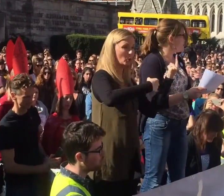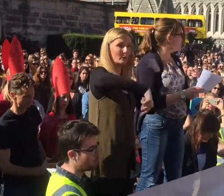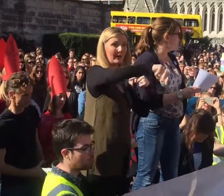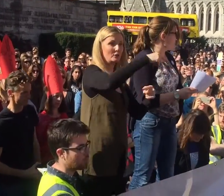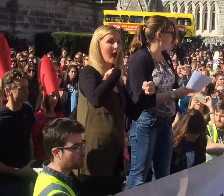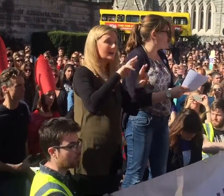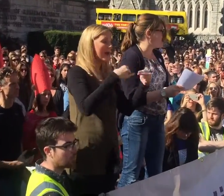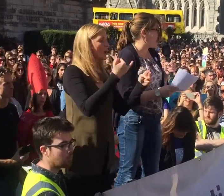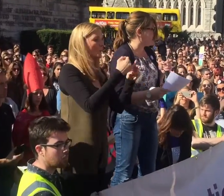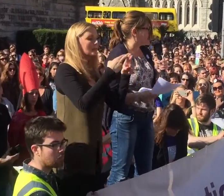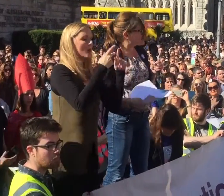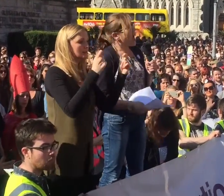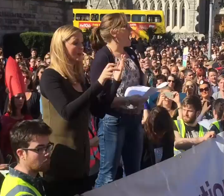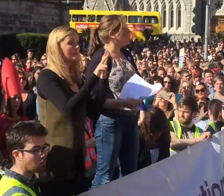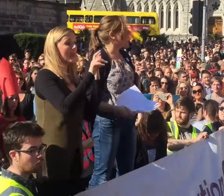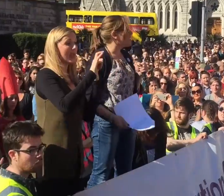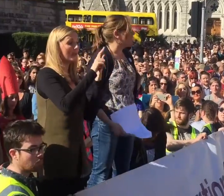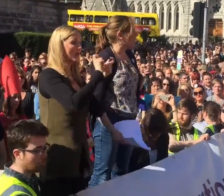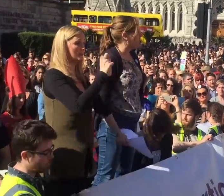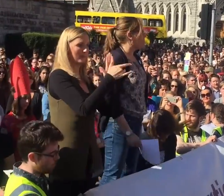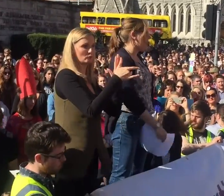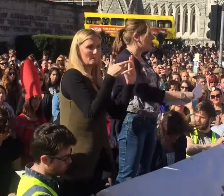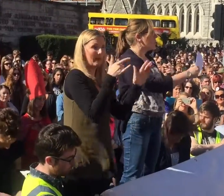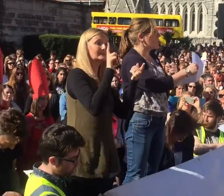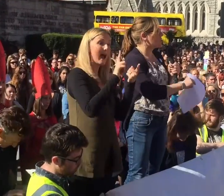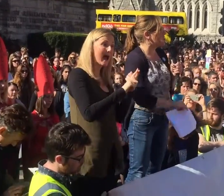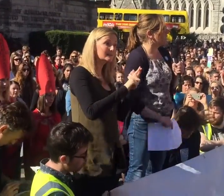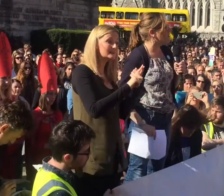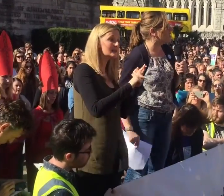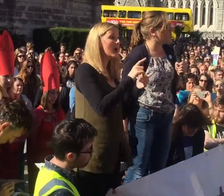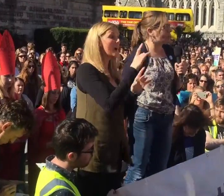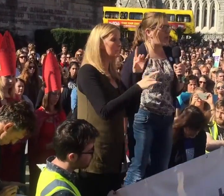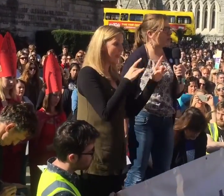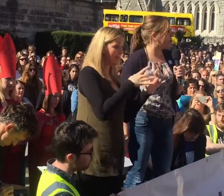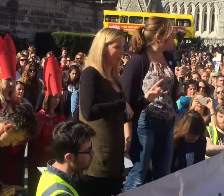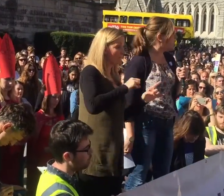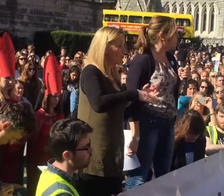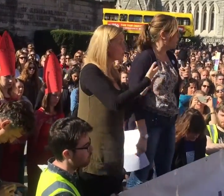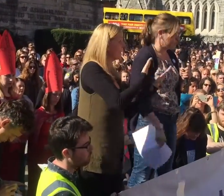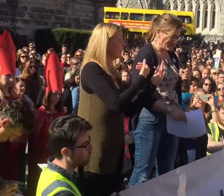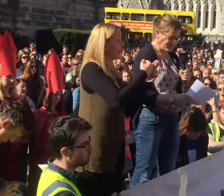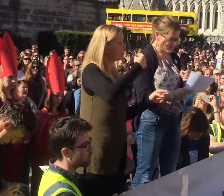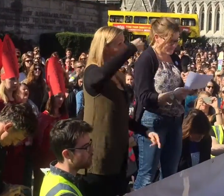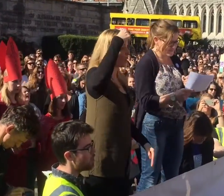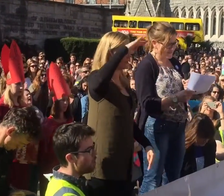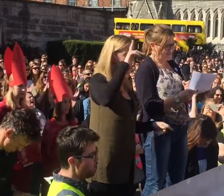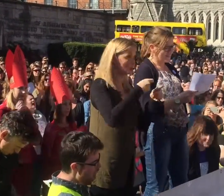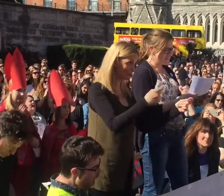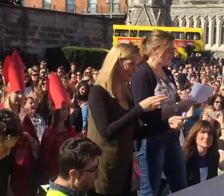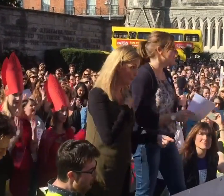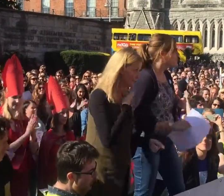to repeal the Eighth Amendment, and while you're at it, make abortion legal in Northern Ireland too.